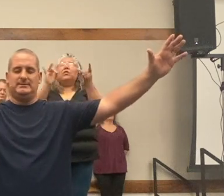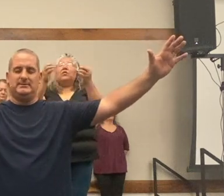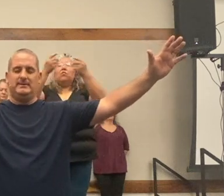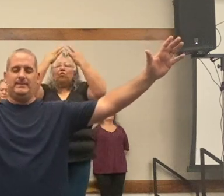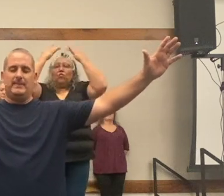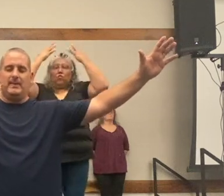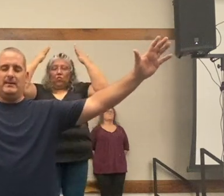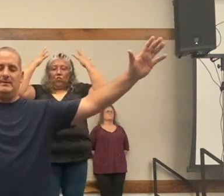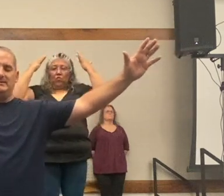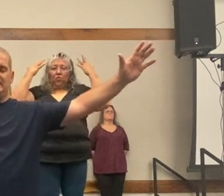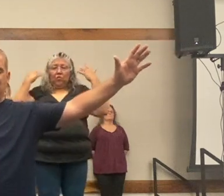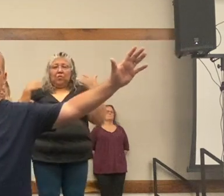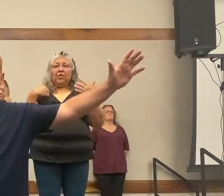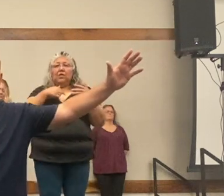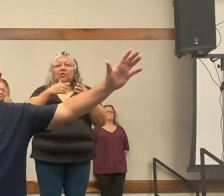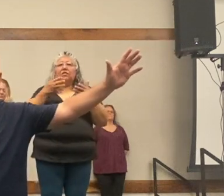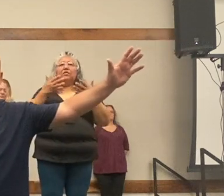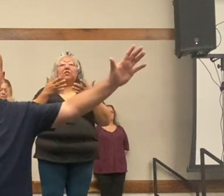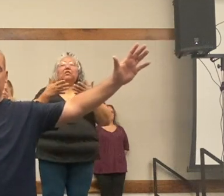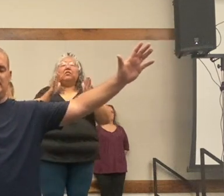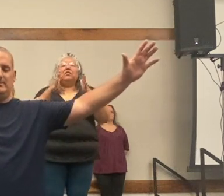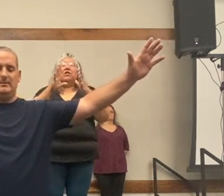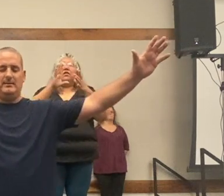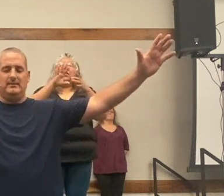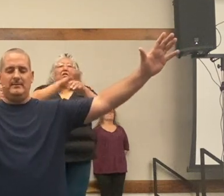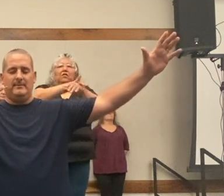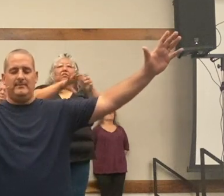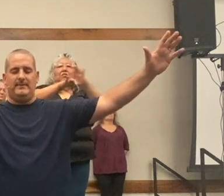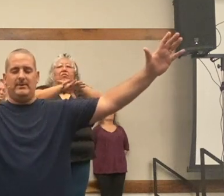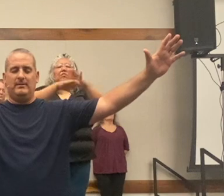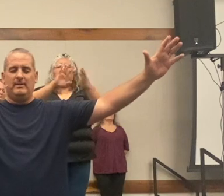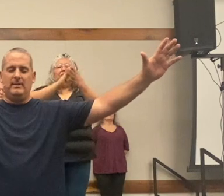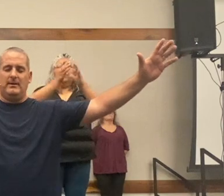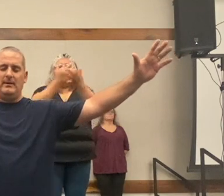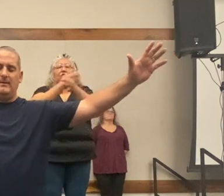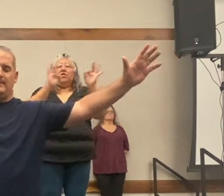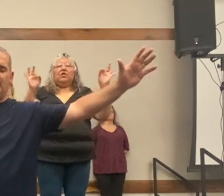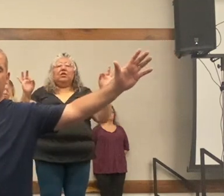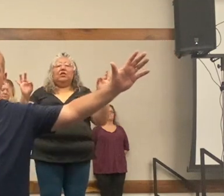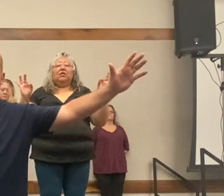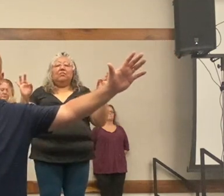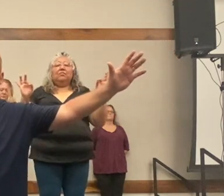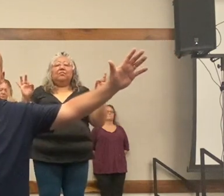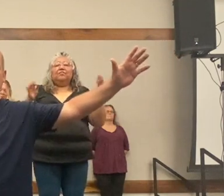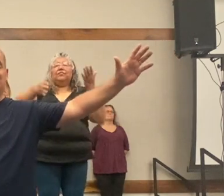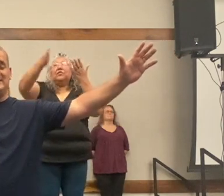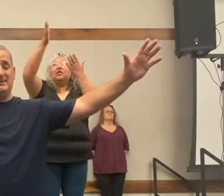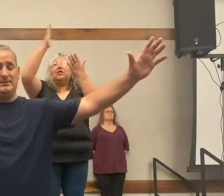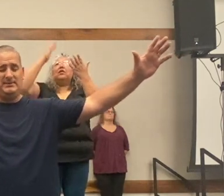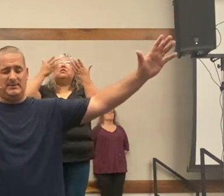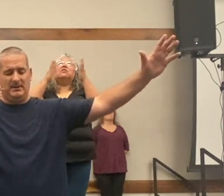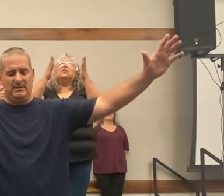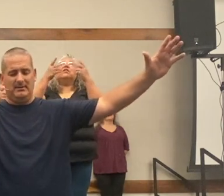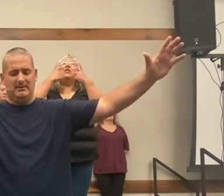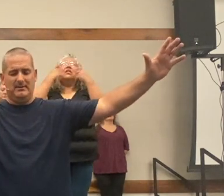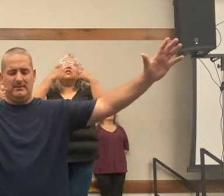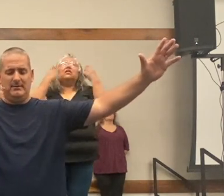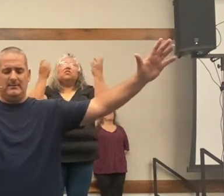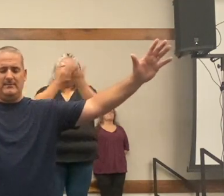us. Set the captives free. Father, set the sinners